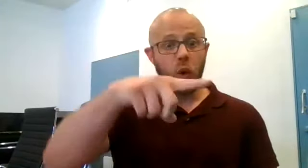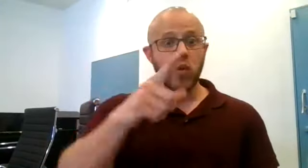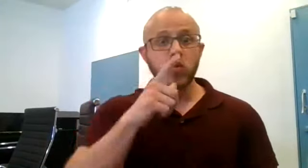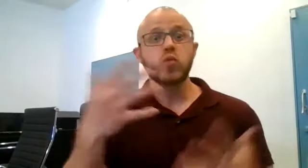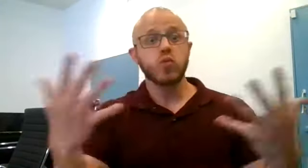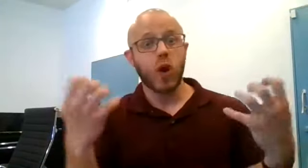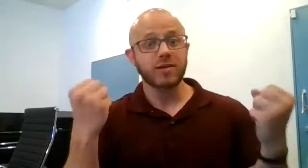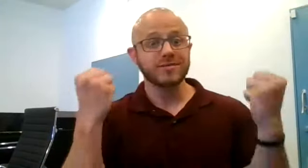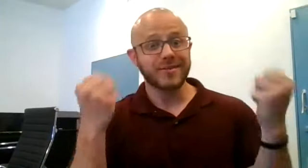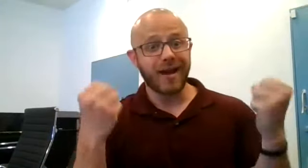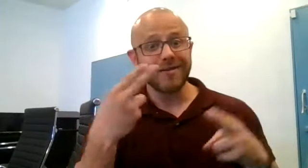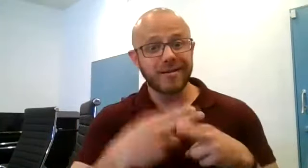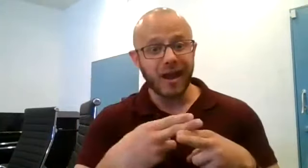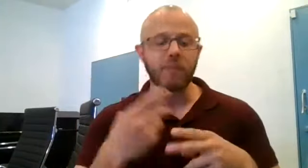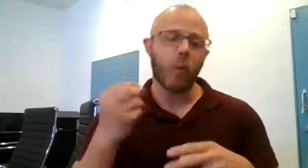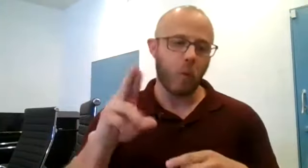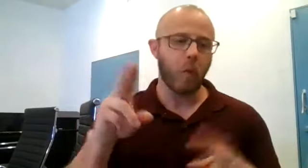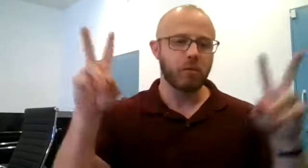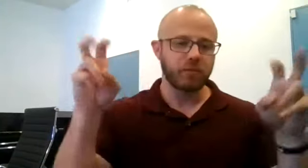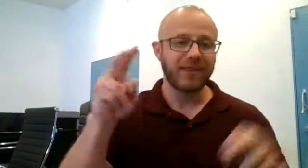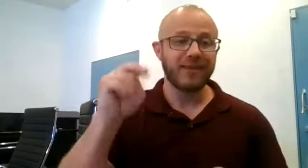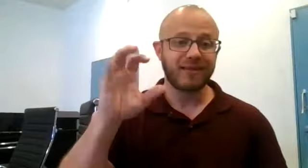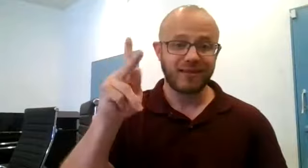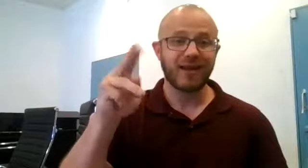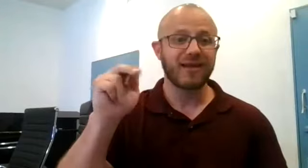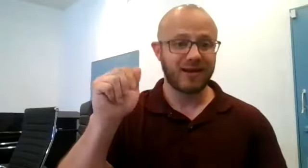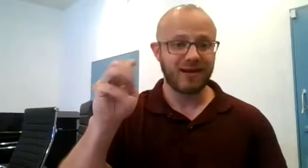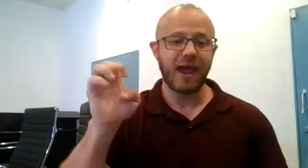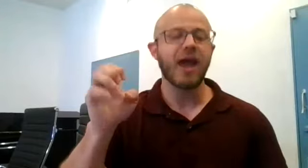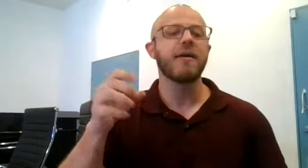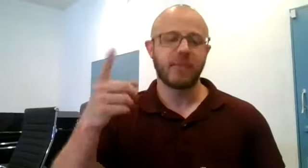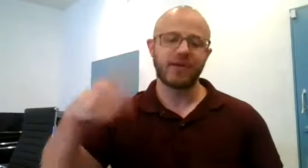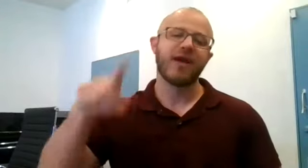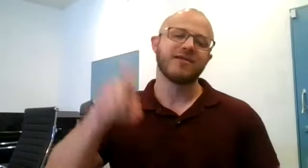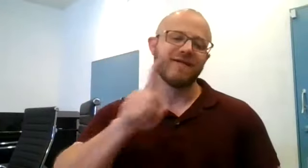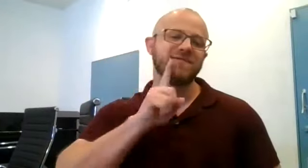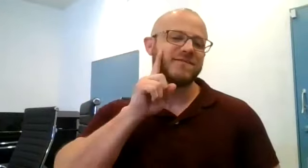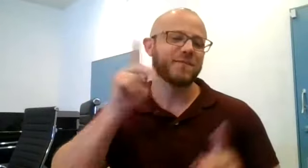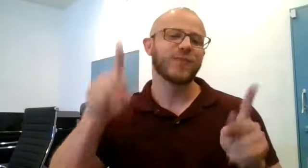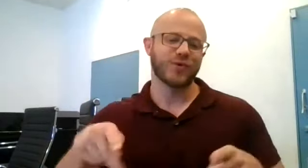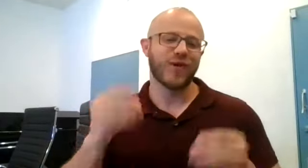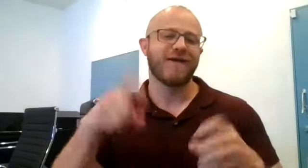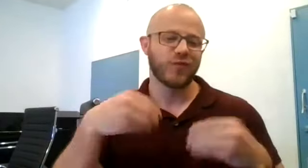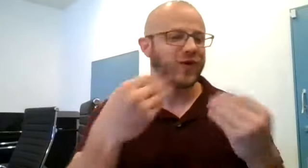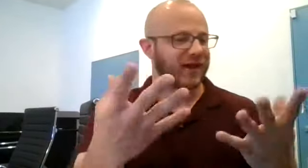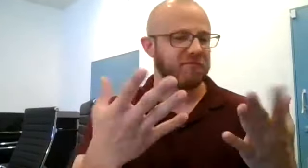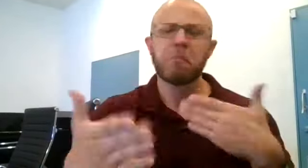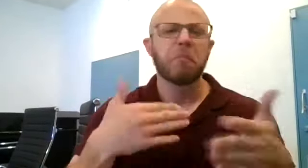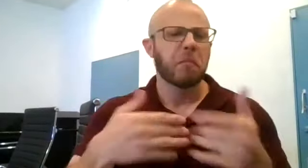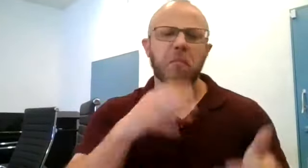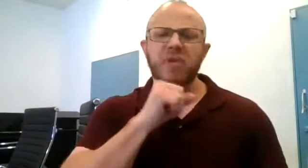So for you all, you want a sign name, or what we call a nickname in English, a deaf person will have to give it to